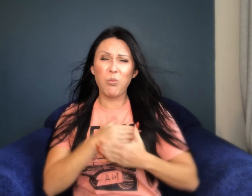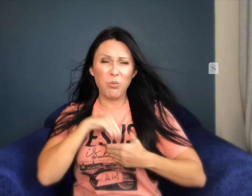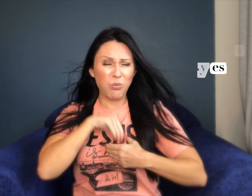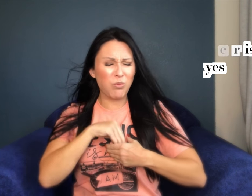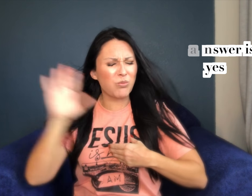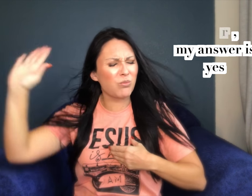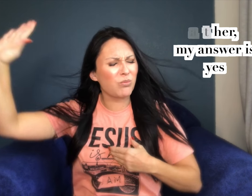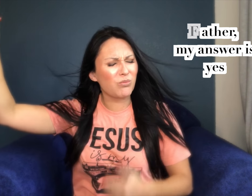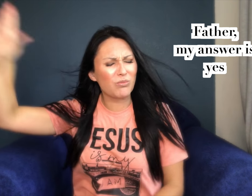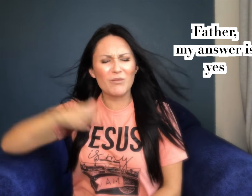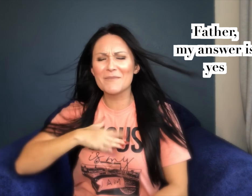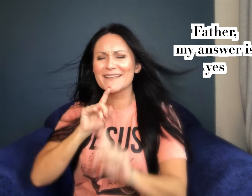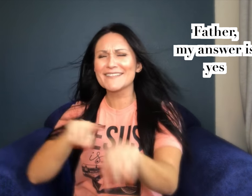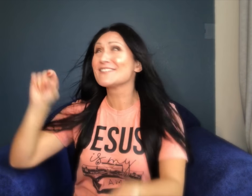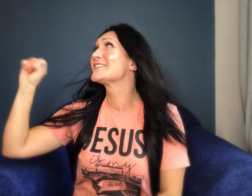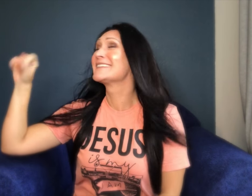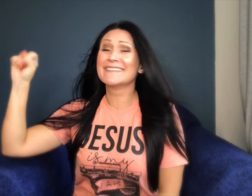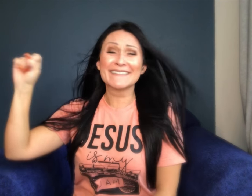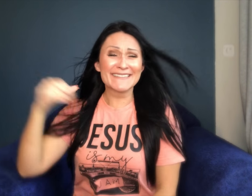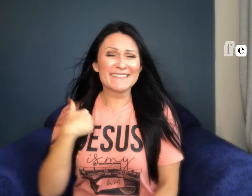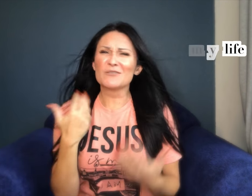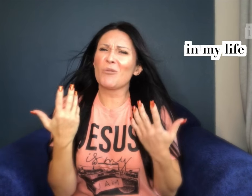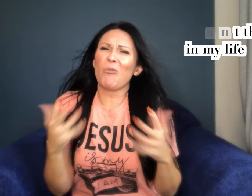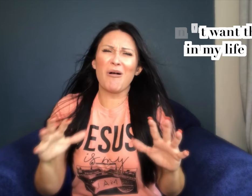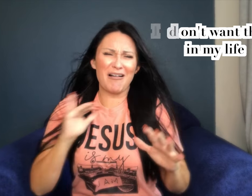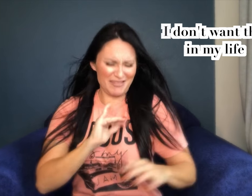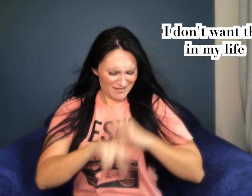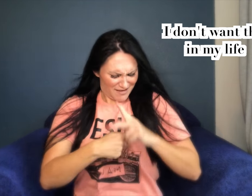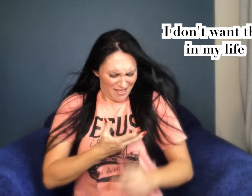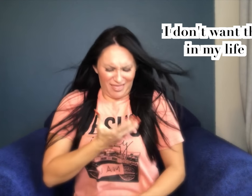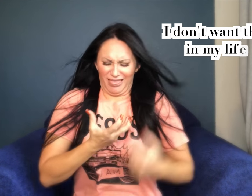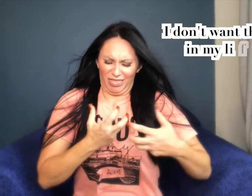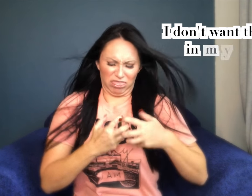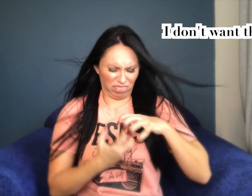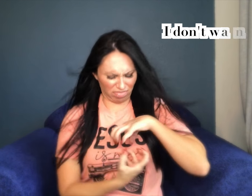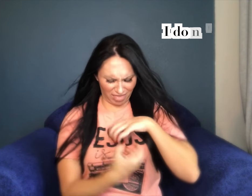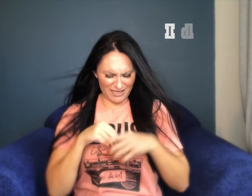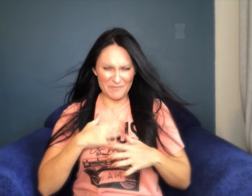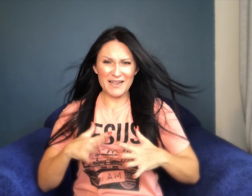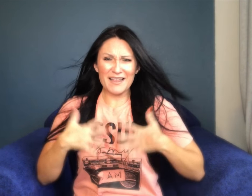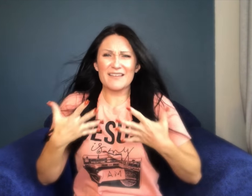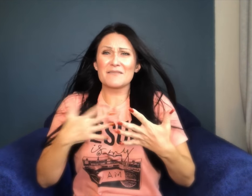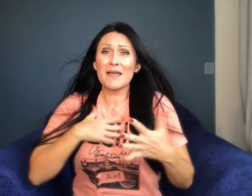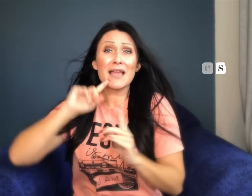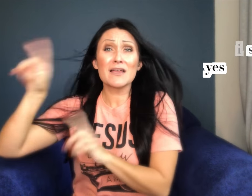Father, my answer is yes. I don't want this in my life. Father, my answer